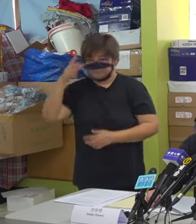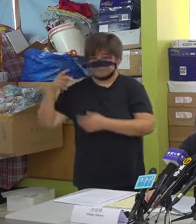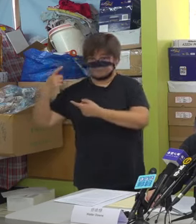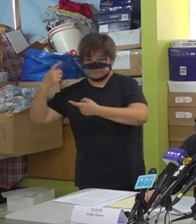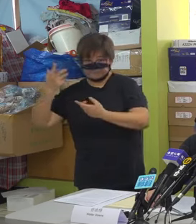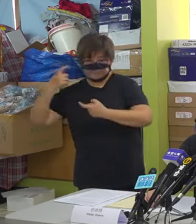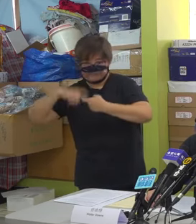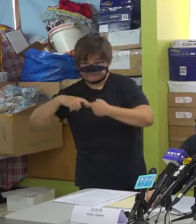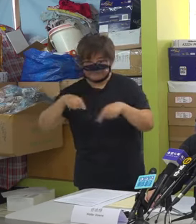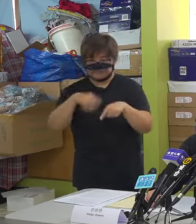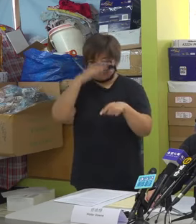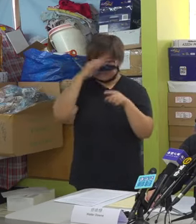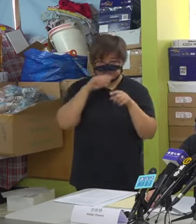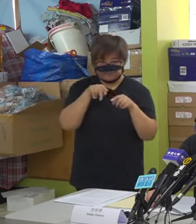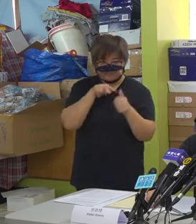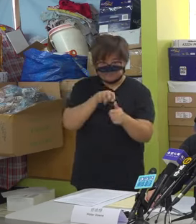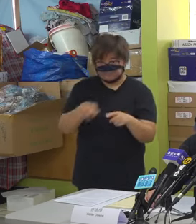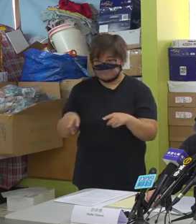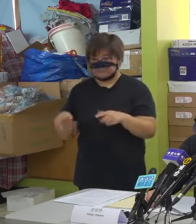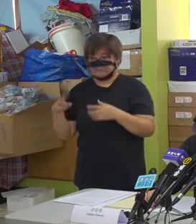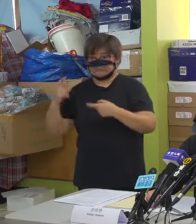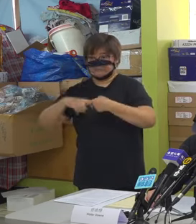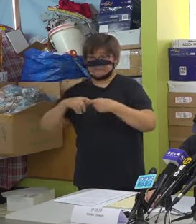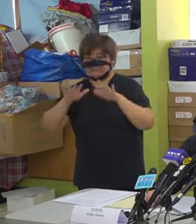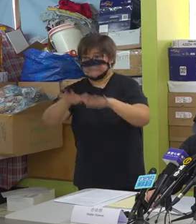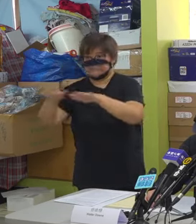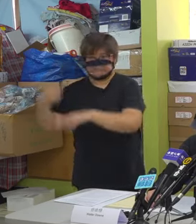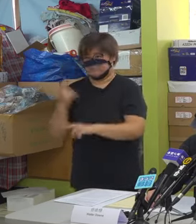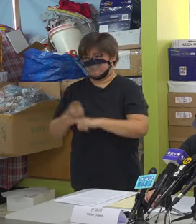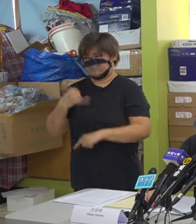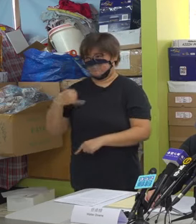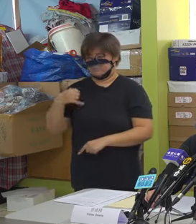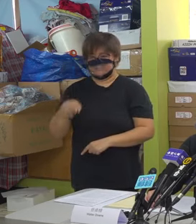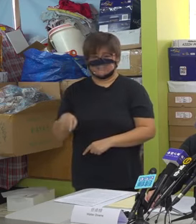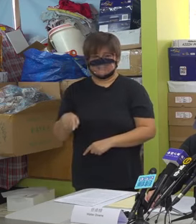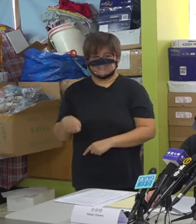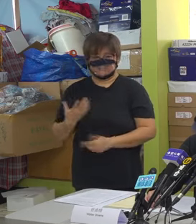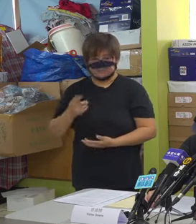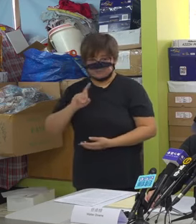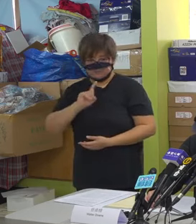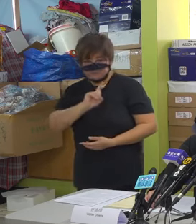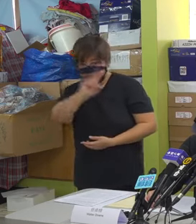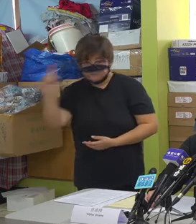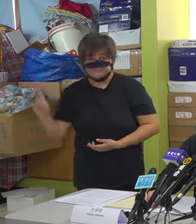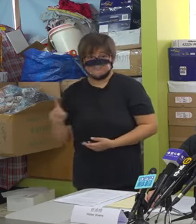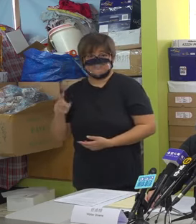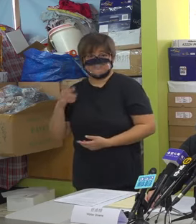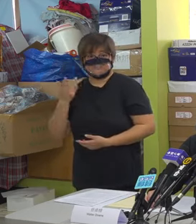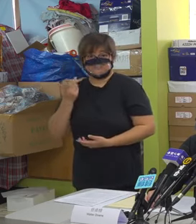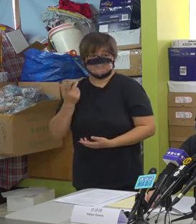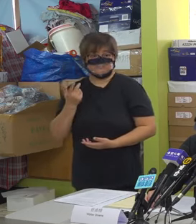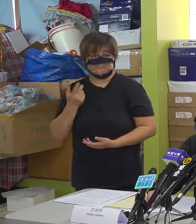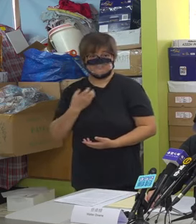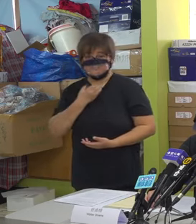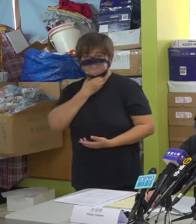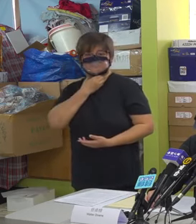itself an outlaw, as it habitually criminalizes victims into suspects, as this report dares to put down